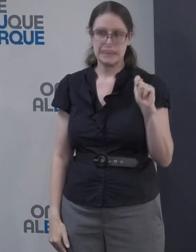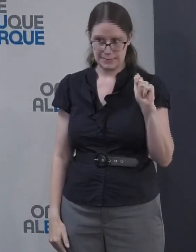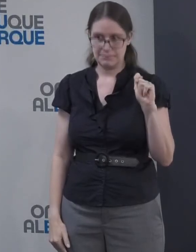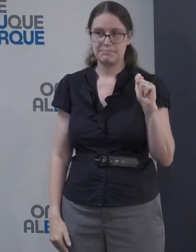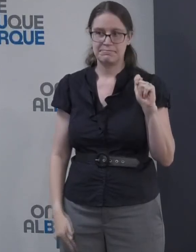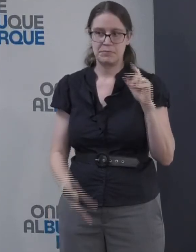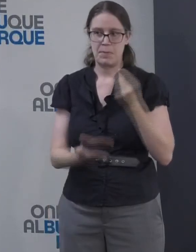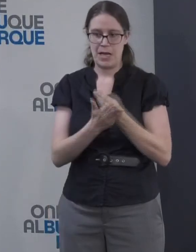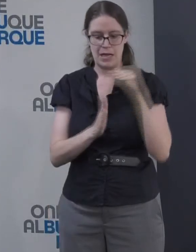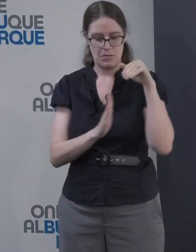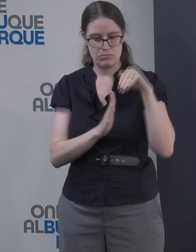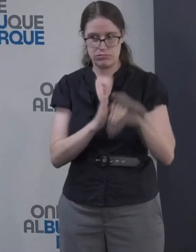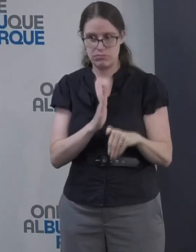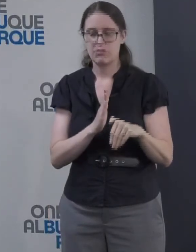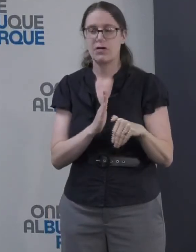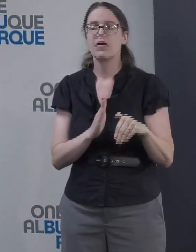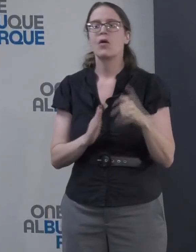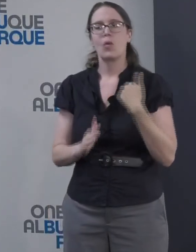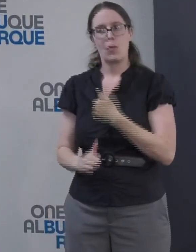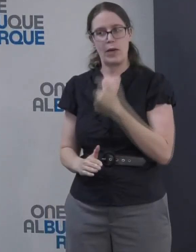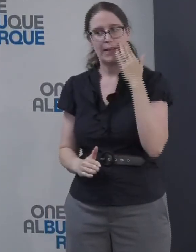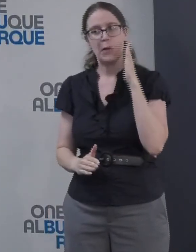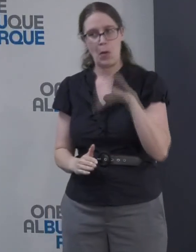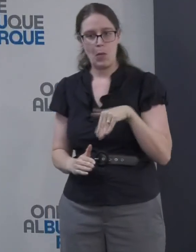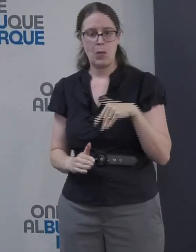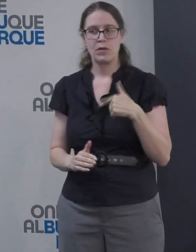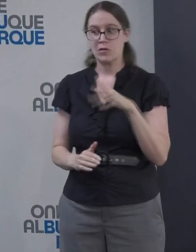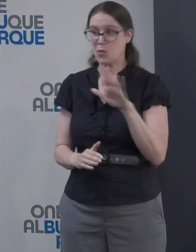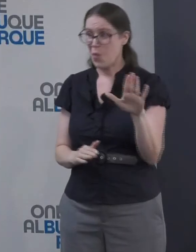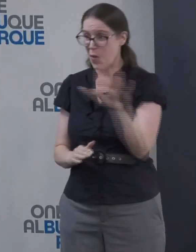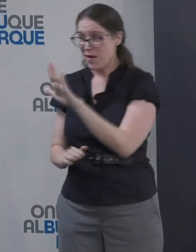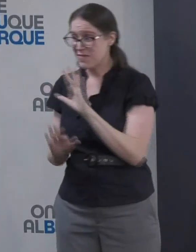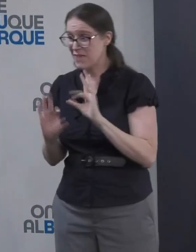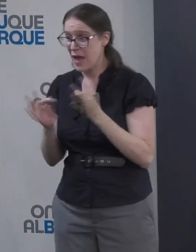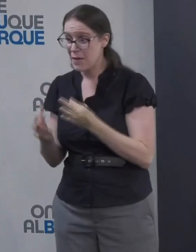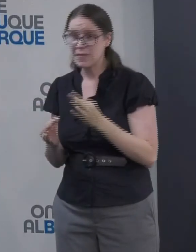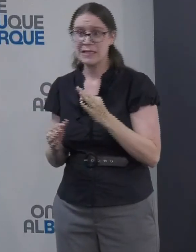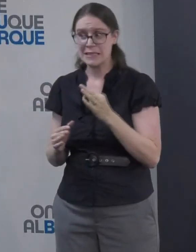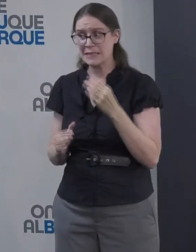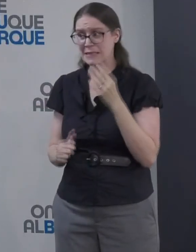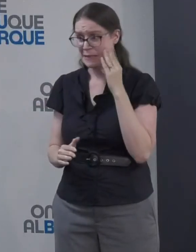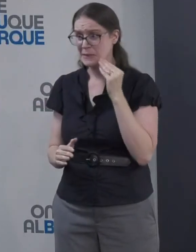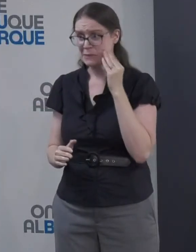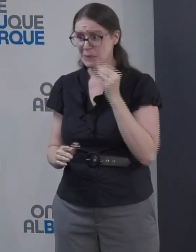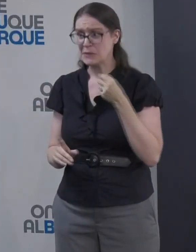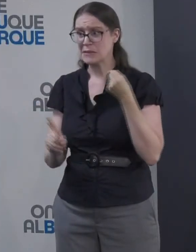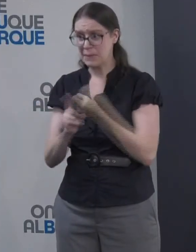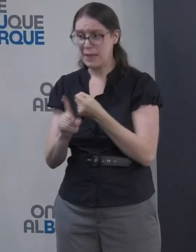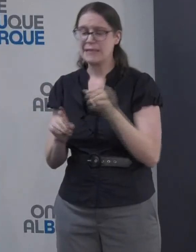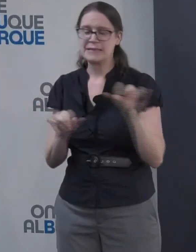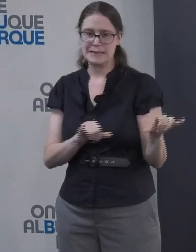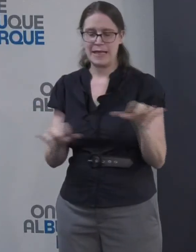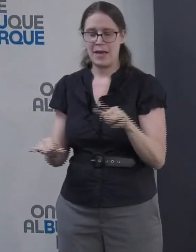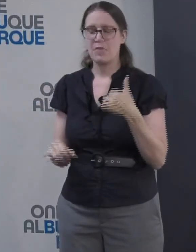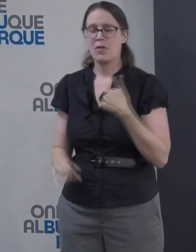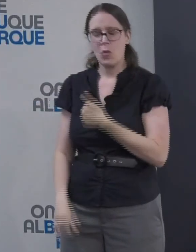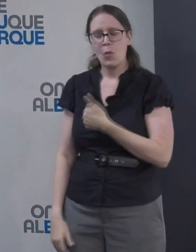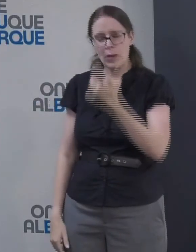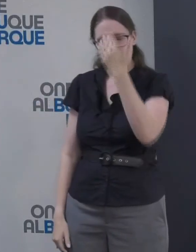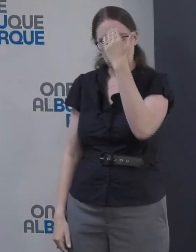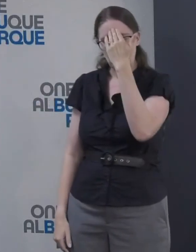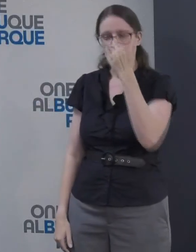understand that. And we're looking for ways. We've been looking at other states and other cities of how they've done safe